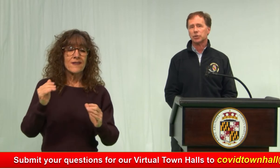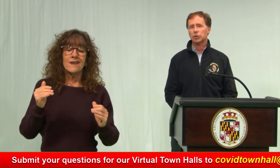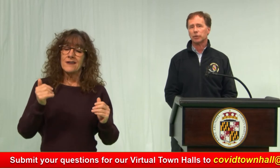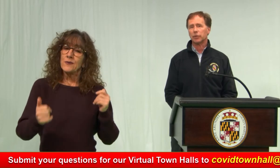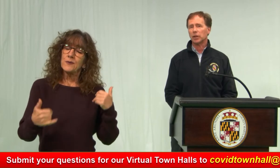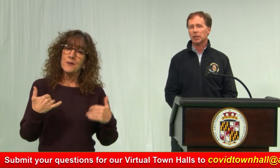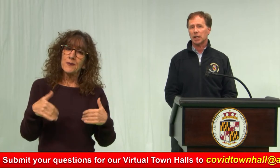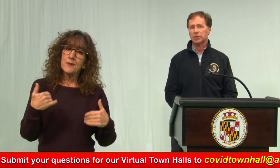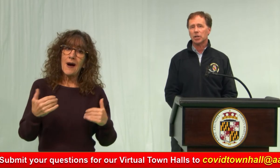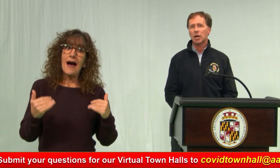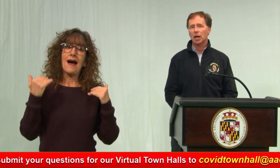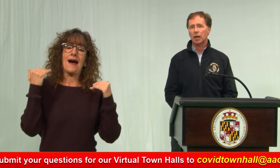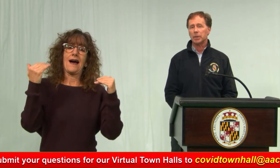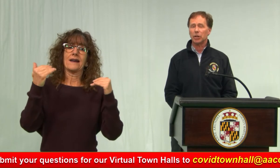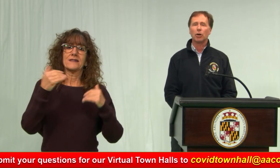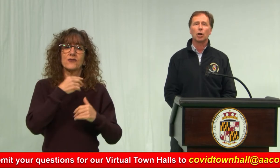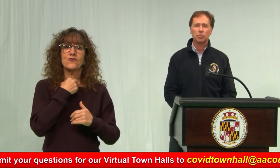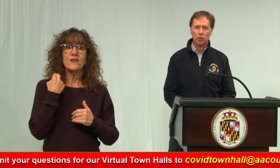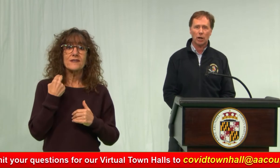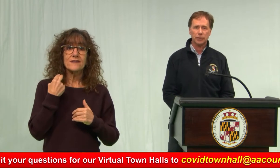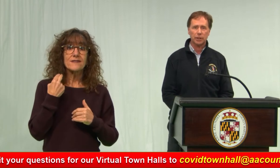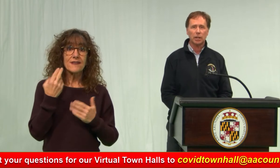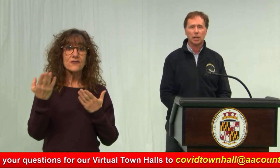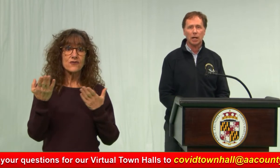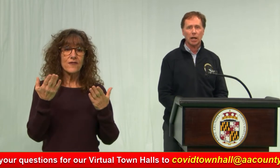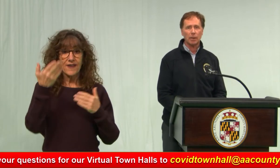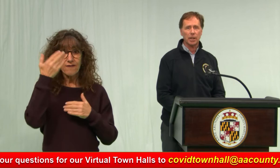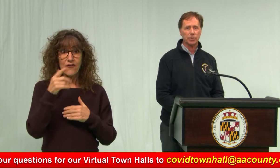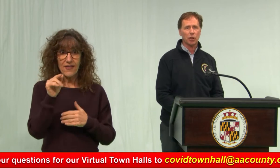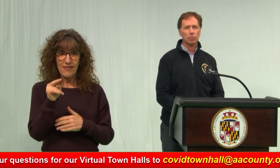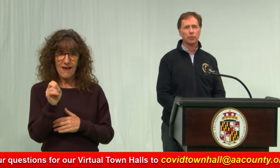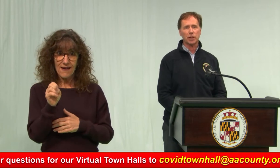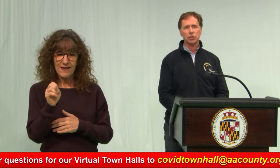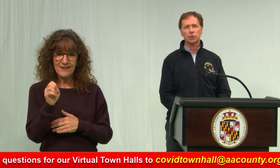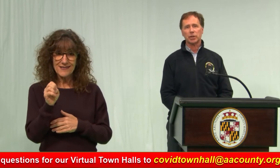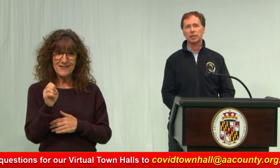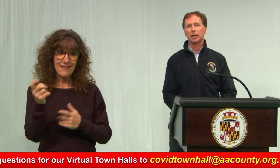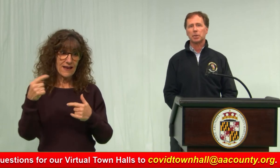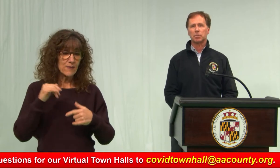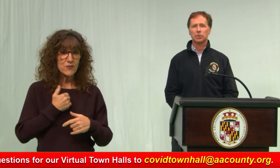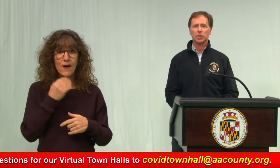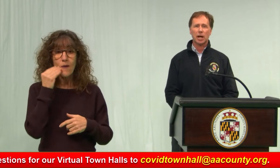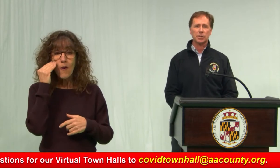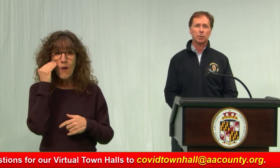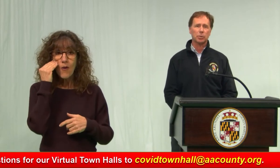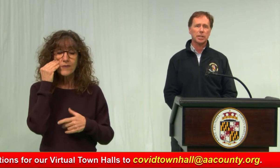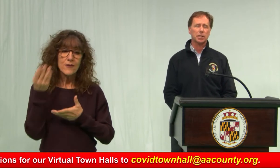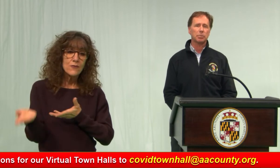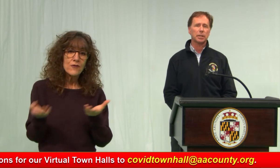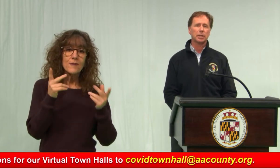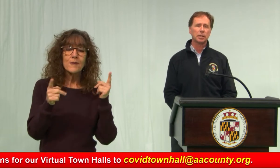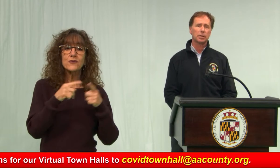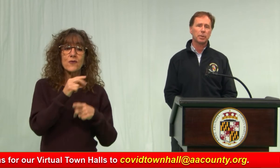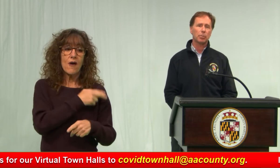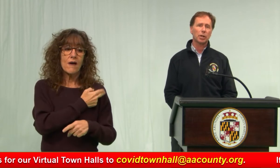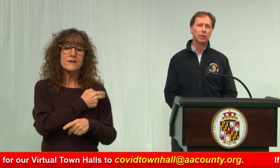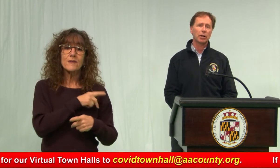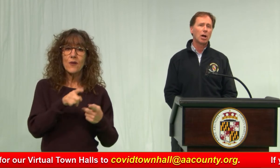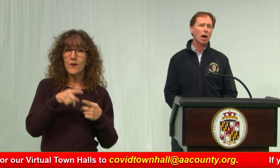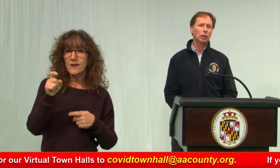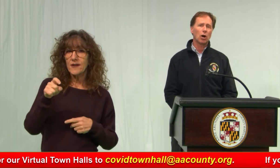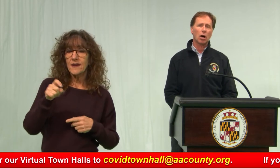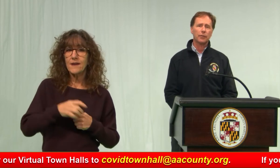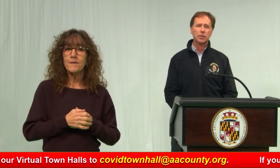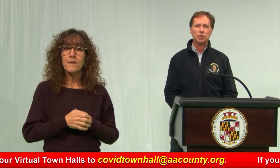risk as they serve our front lines in our homes often as health professionals and get people to the hospital when they need to be brought